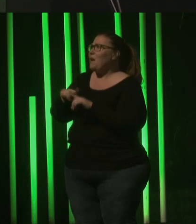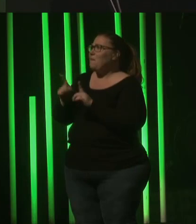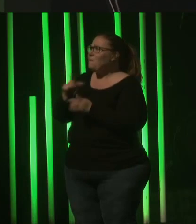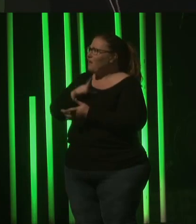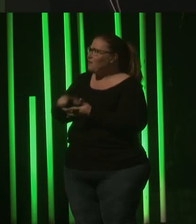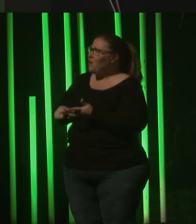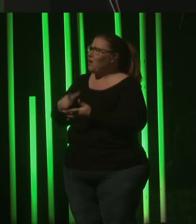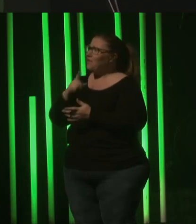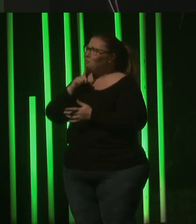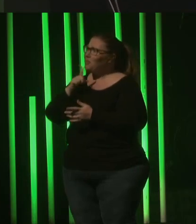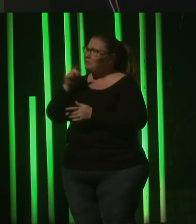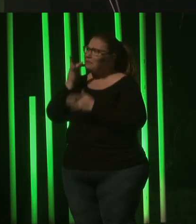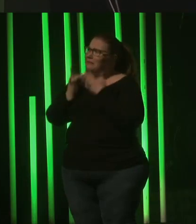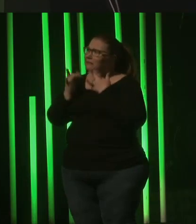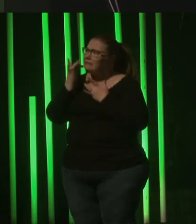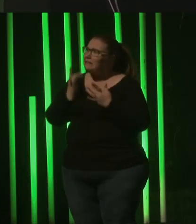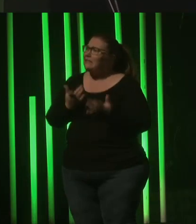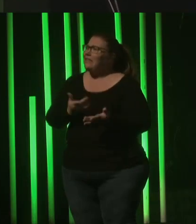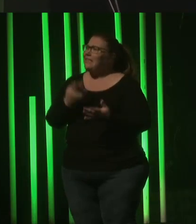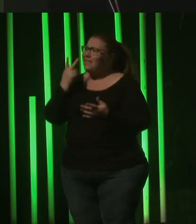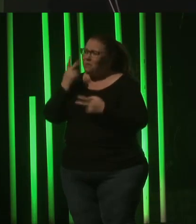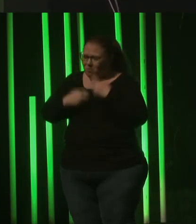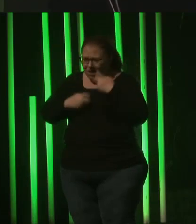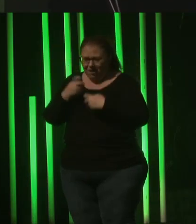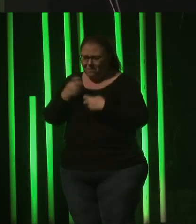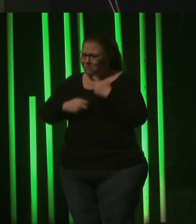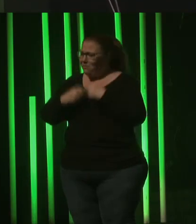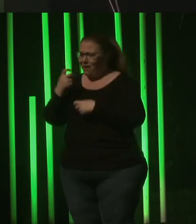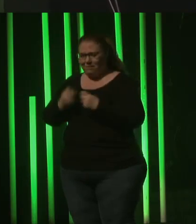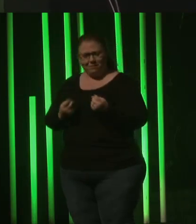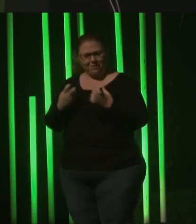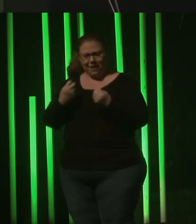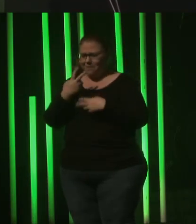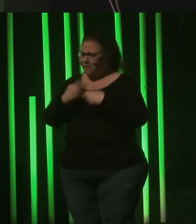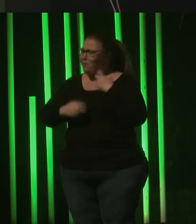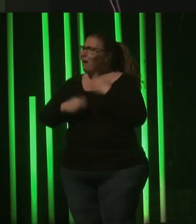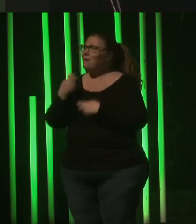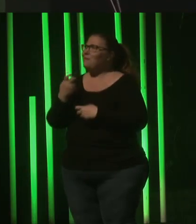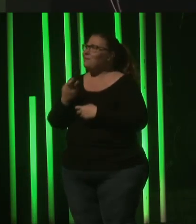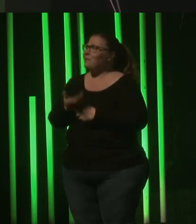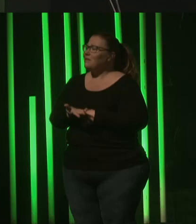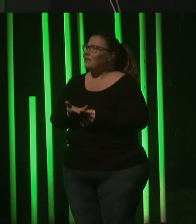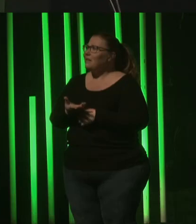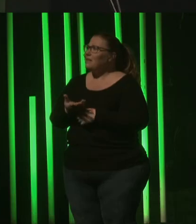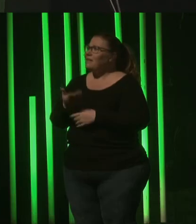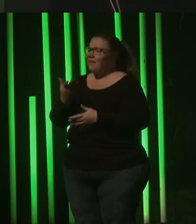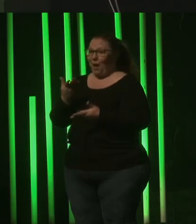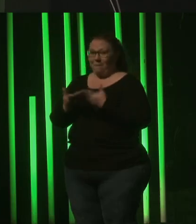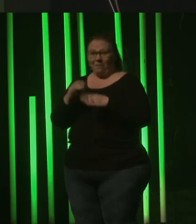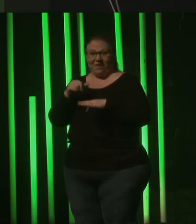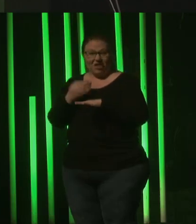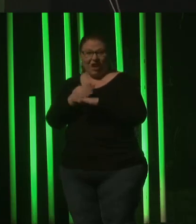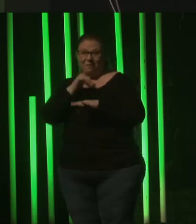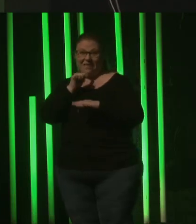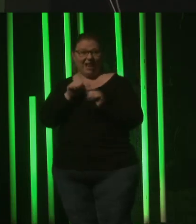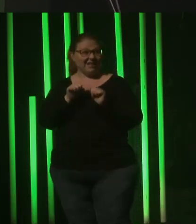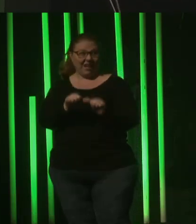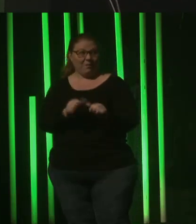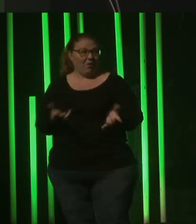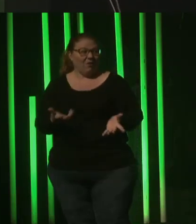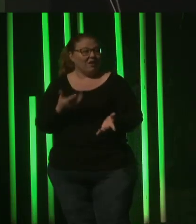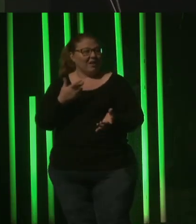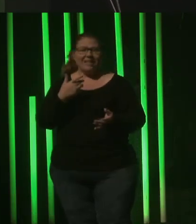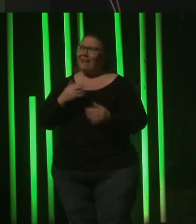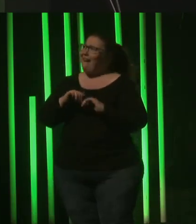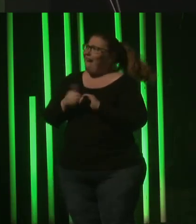it looks tight here. You see all the problems after problems after problems. God, maybe your job's not stable, and you're saying,